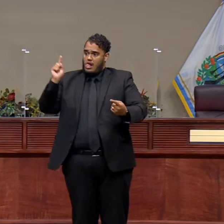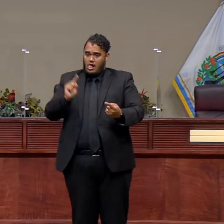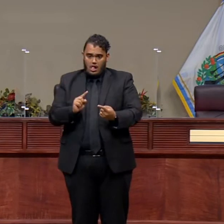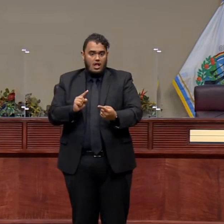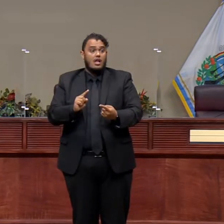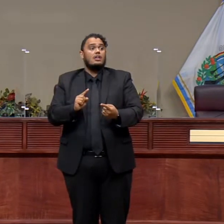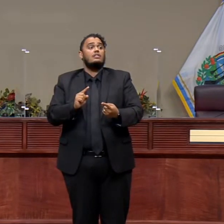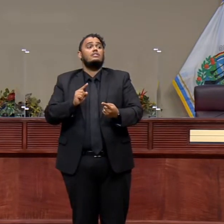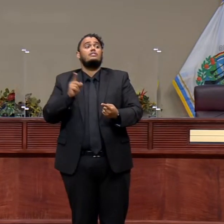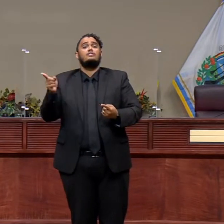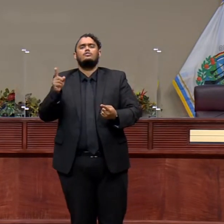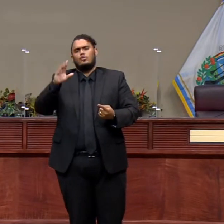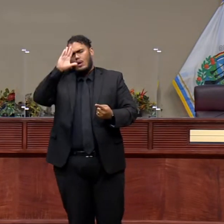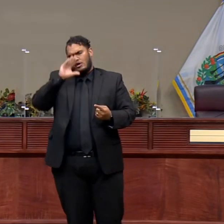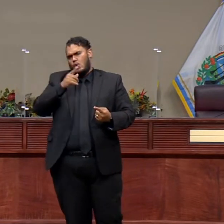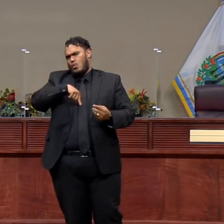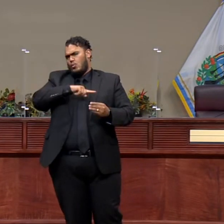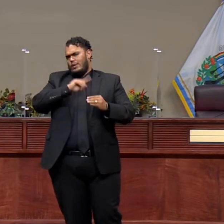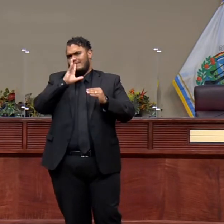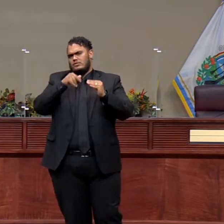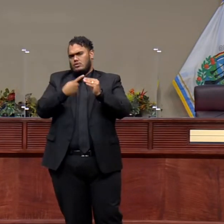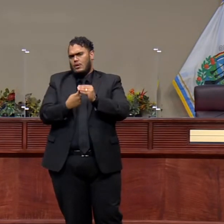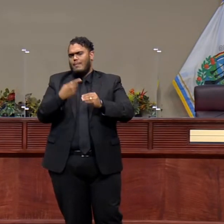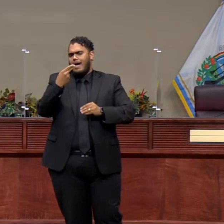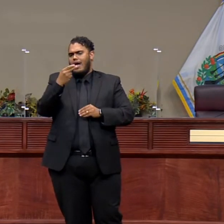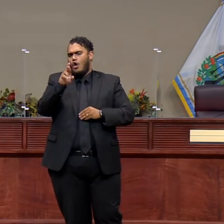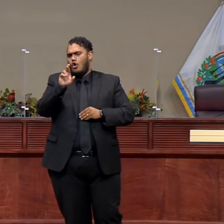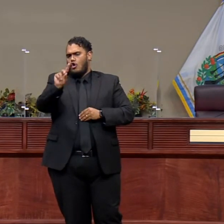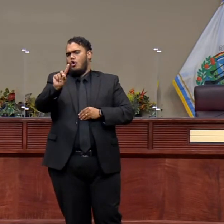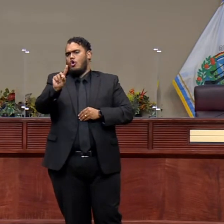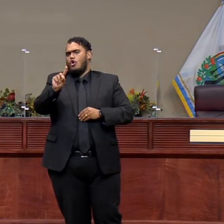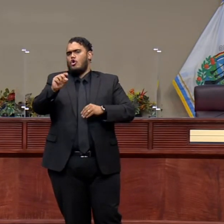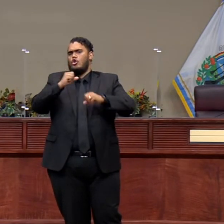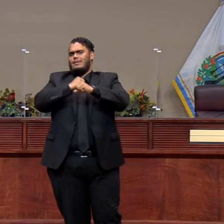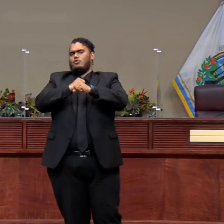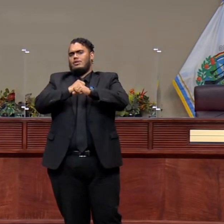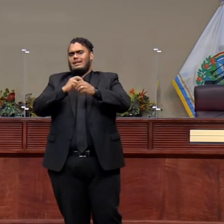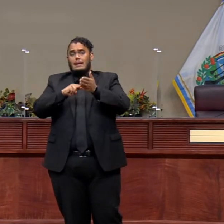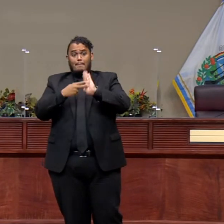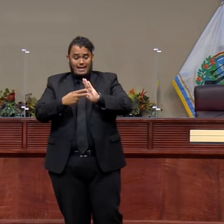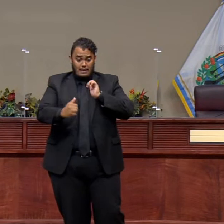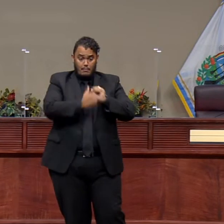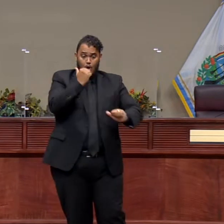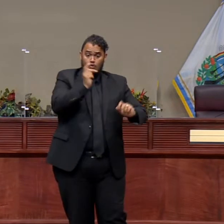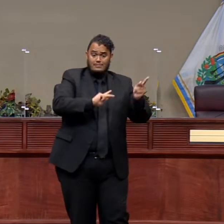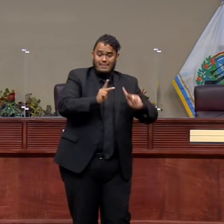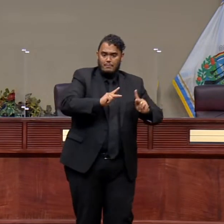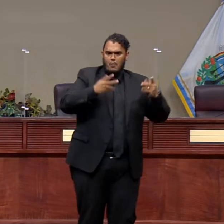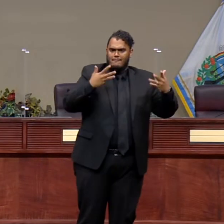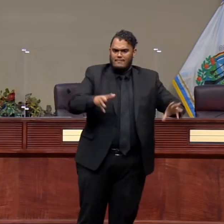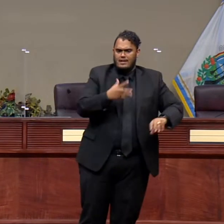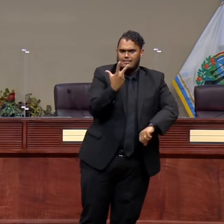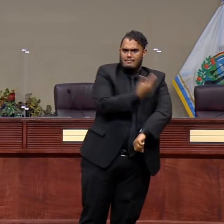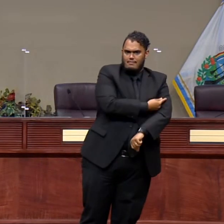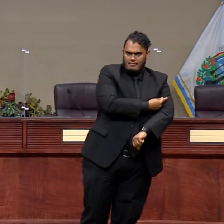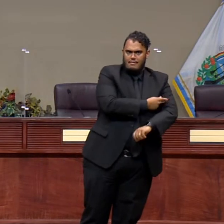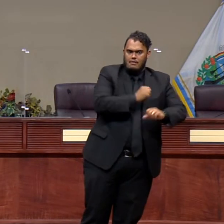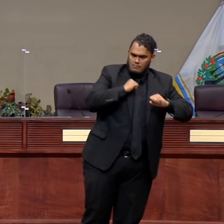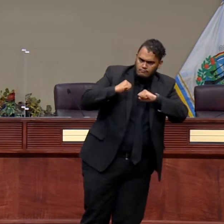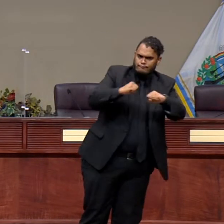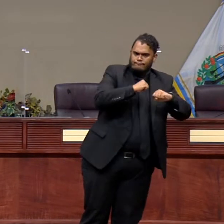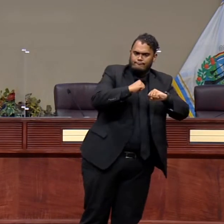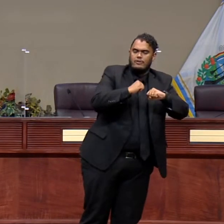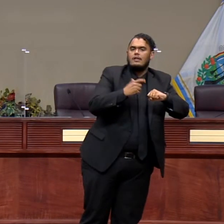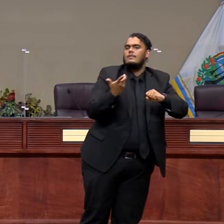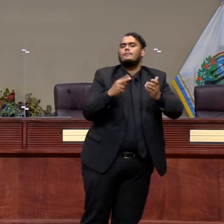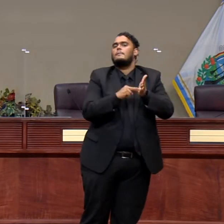be is up in the 80s as far as vaccination rates. But with numbers going down at this point, what do you feel like is really the biggest thing pushing